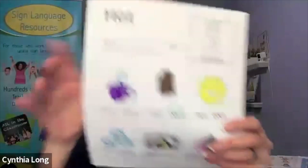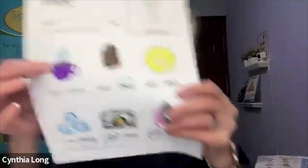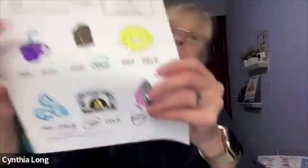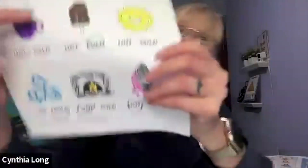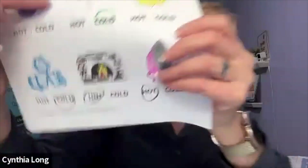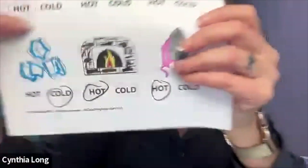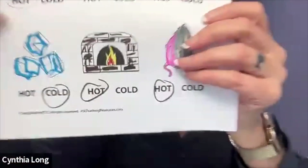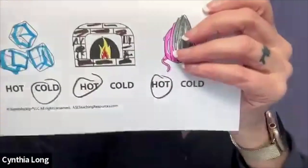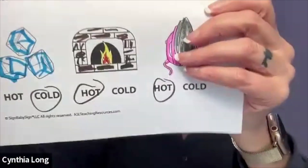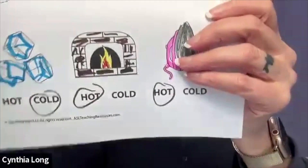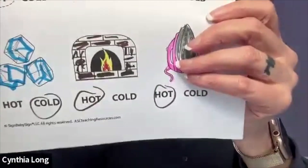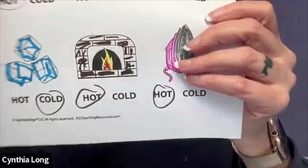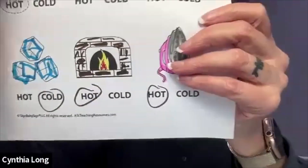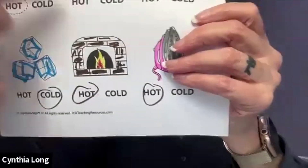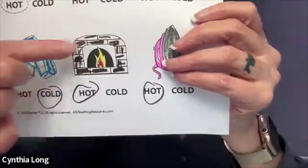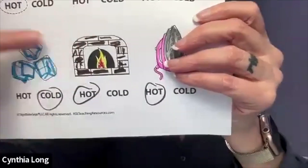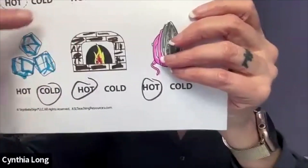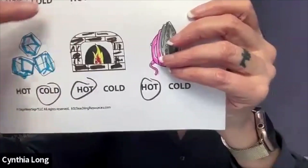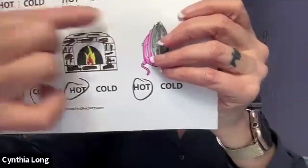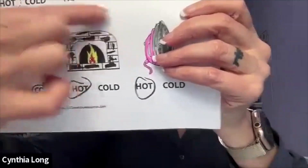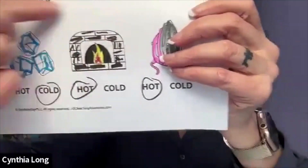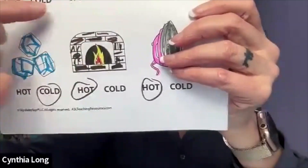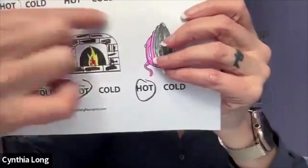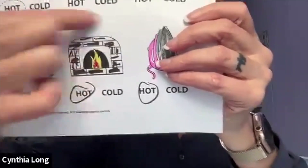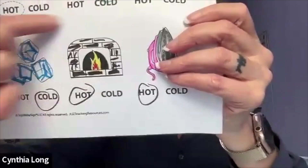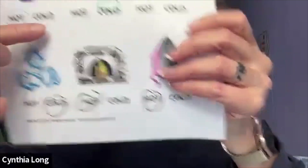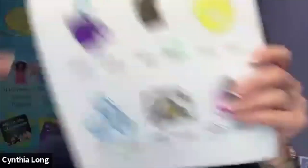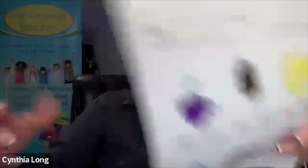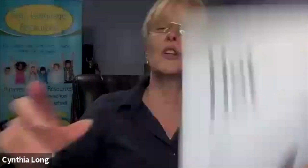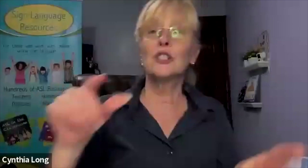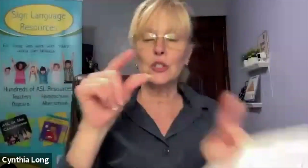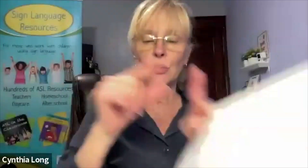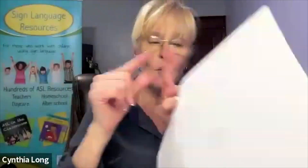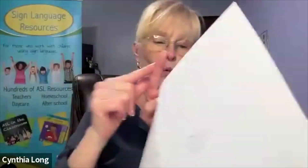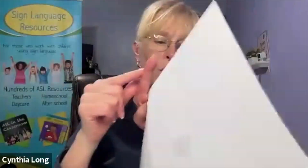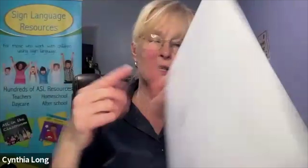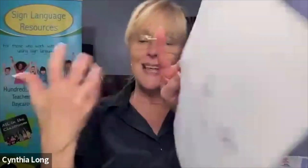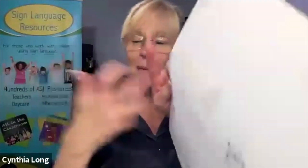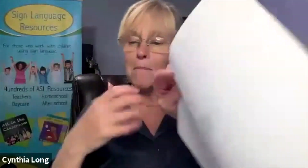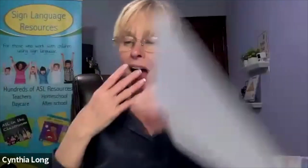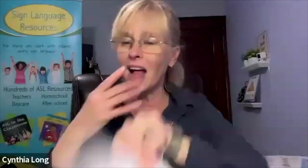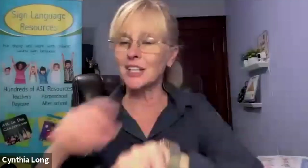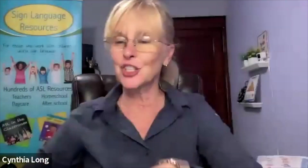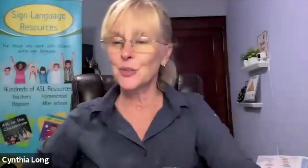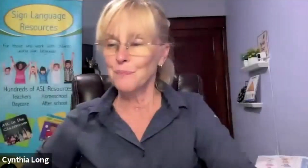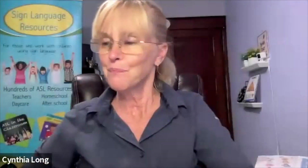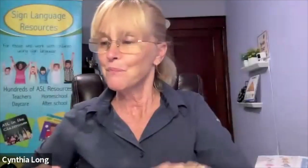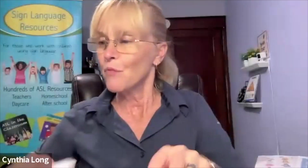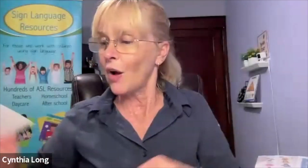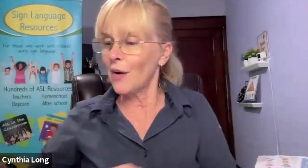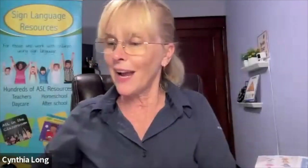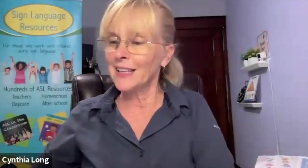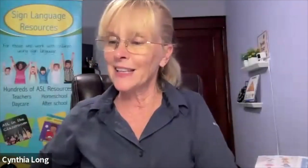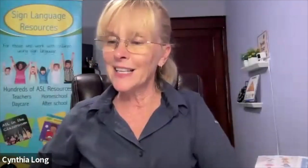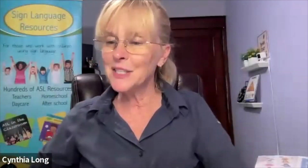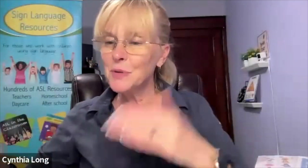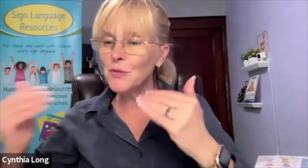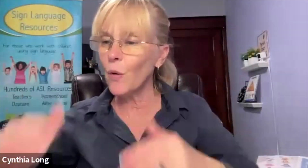They might want to do this worksheet first and circle the words that match. Okay, let's move